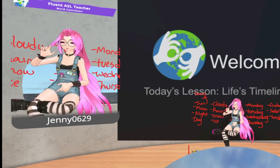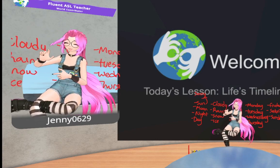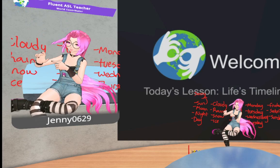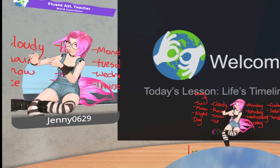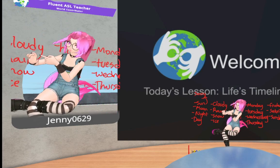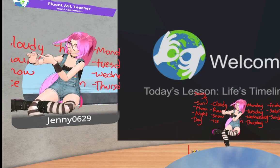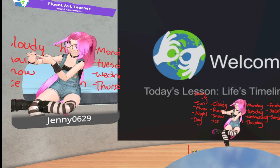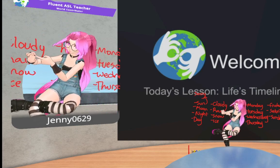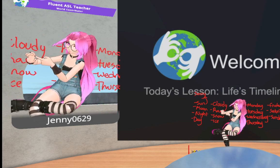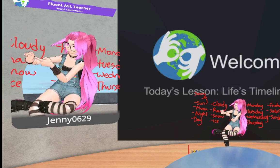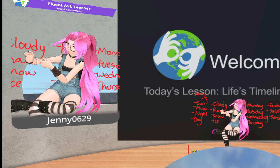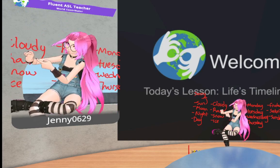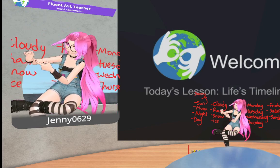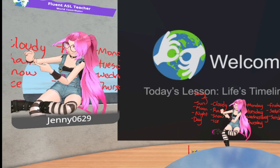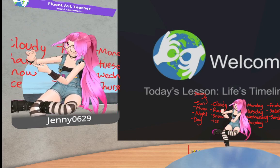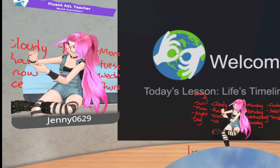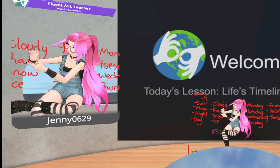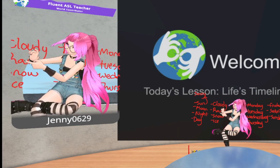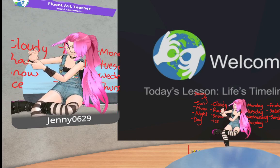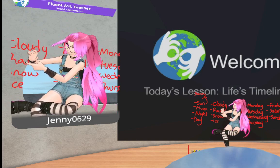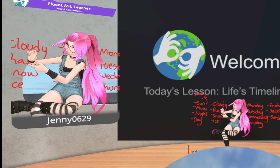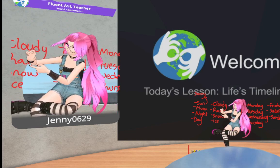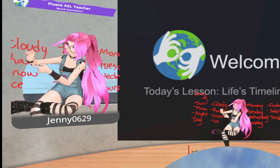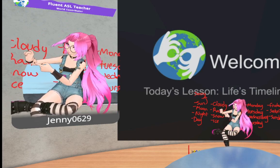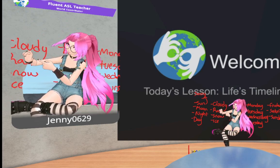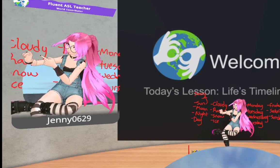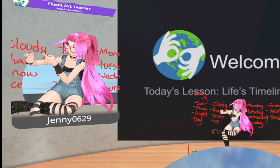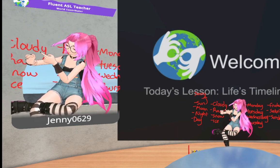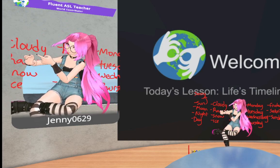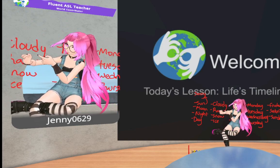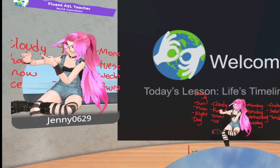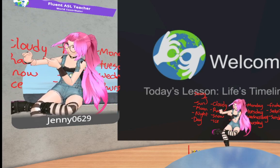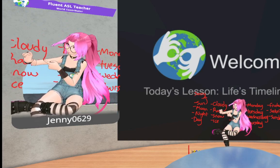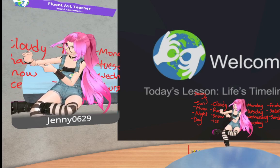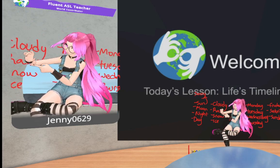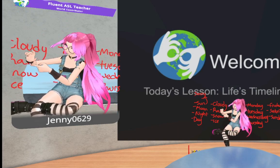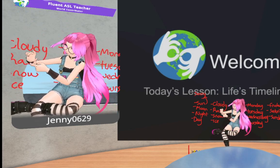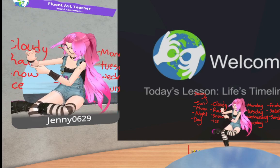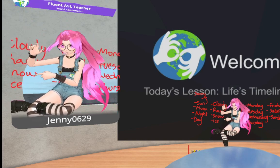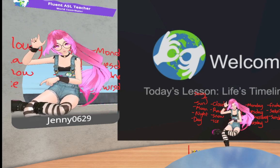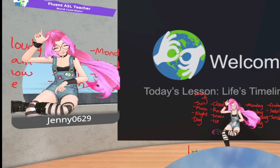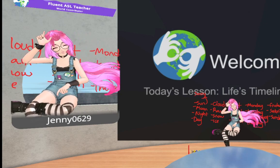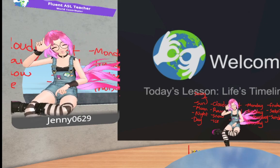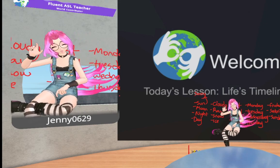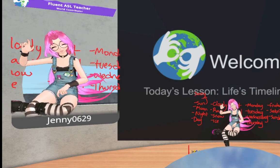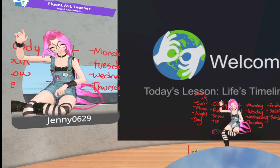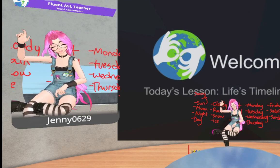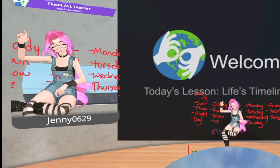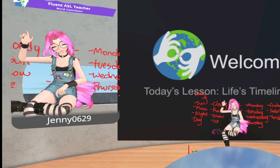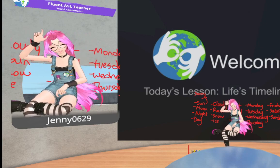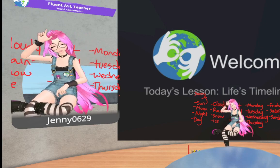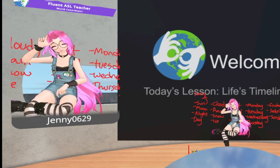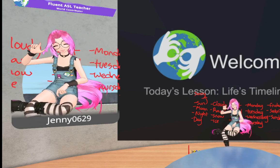closest. But in real life, we want to be kind of showing the curve of a crescent moon, just like that.